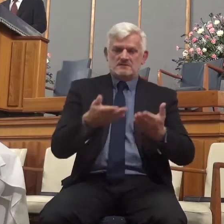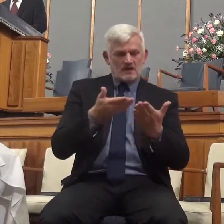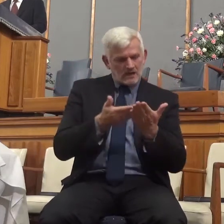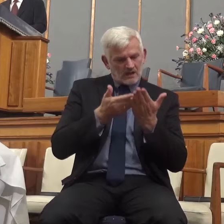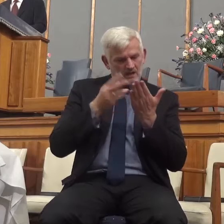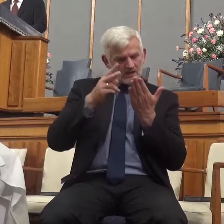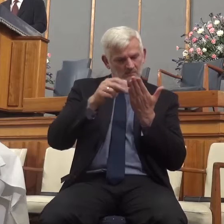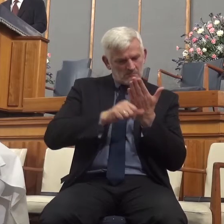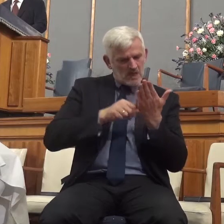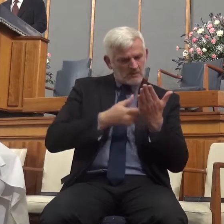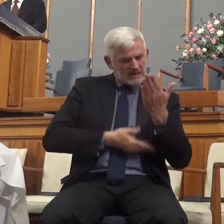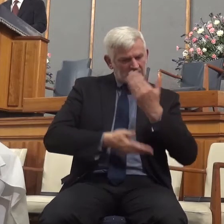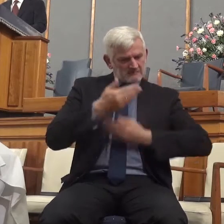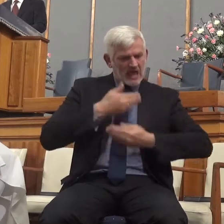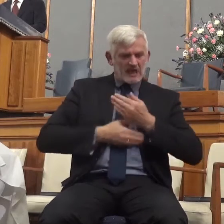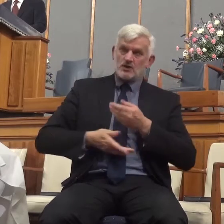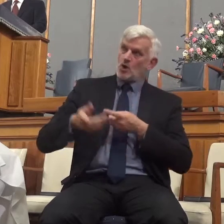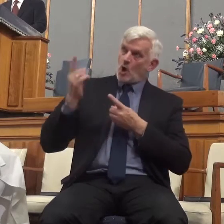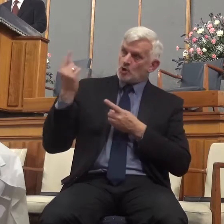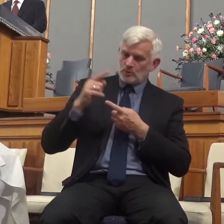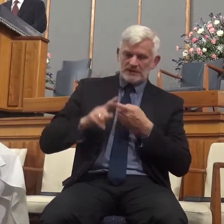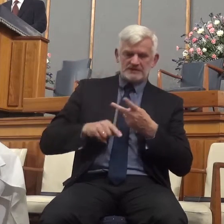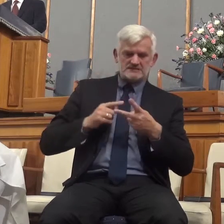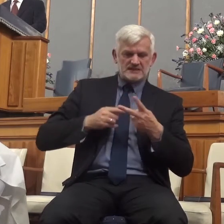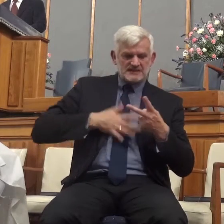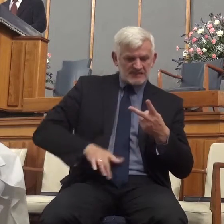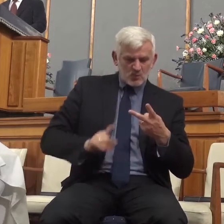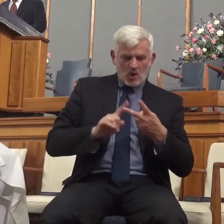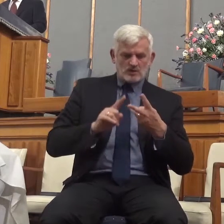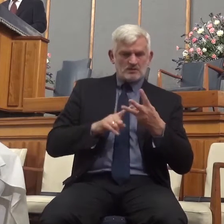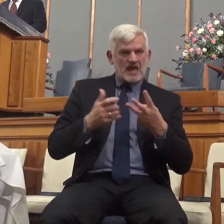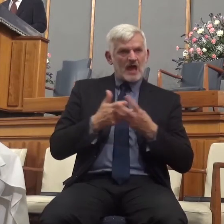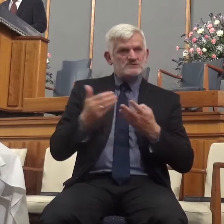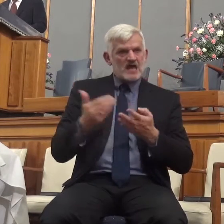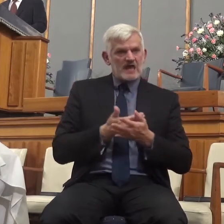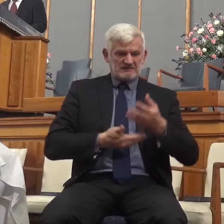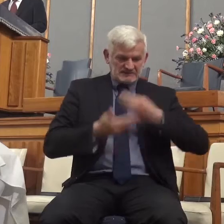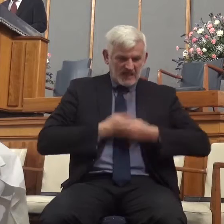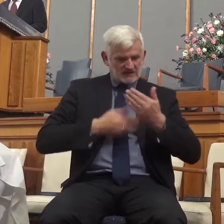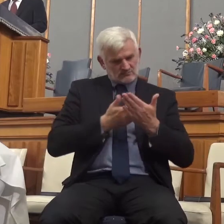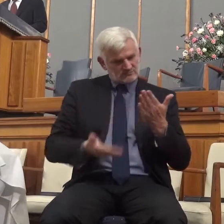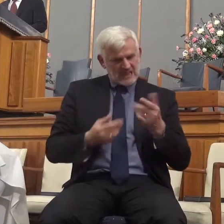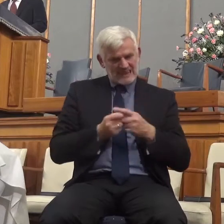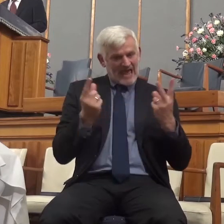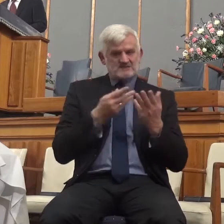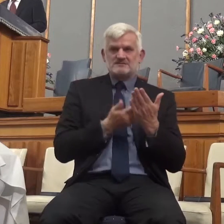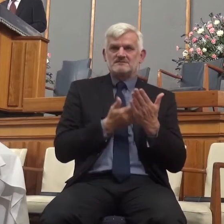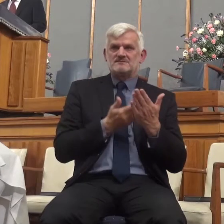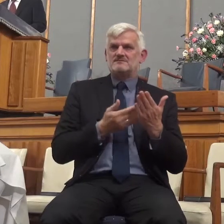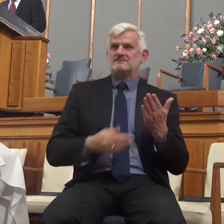about the way of salvation. To him that made great lights, yes, sun,